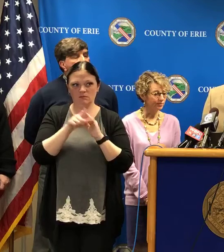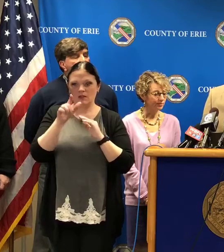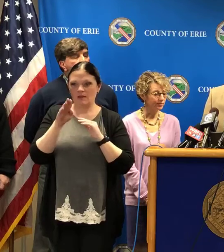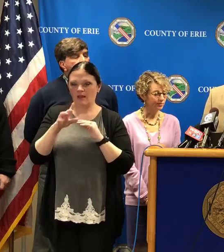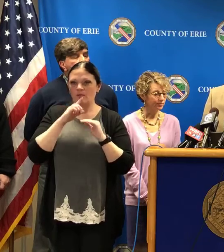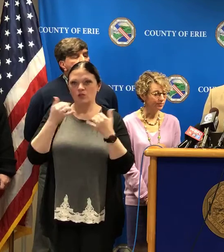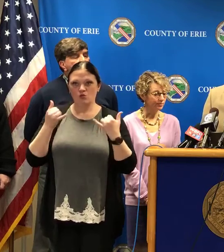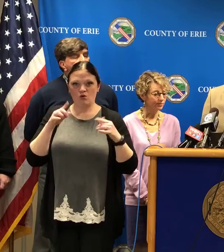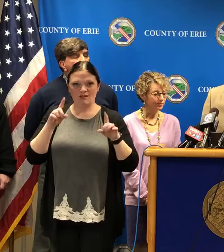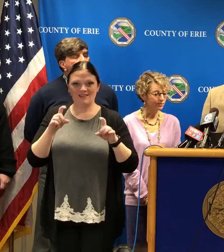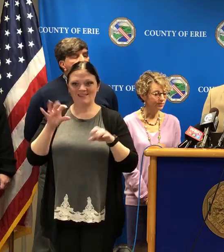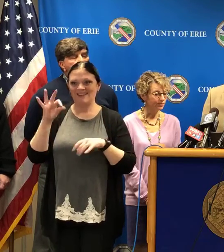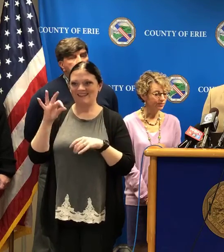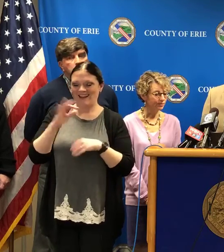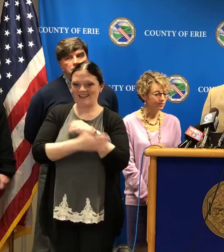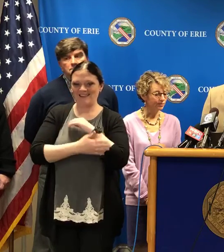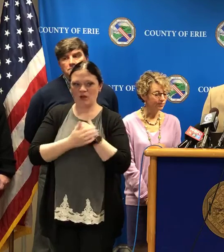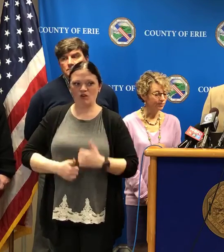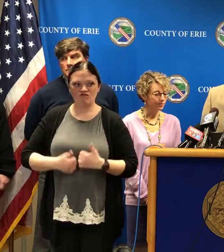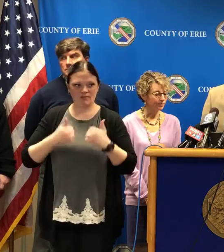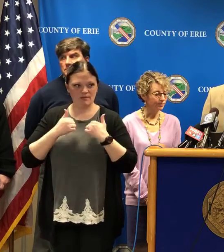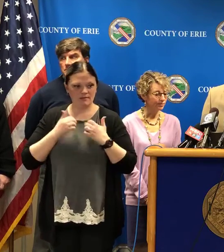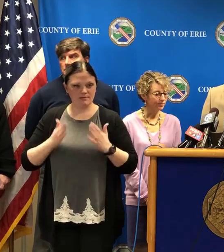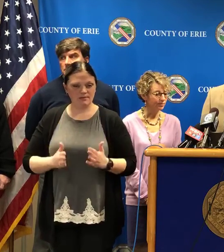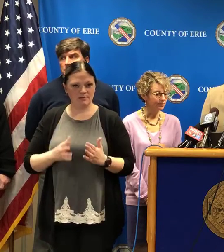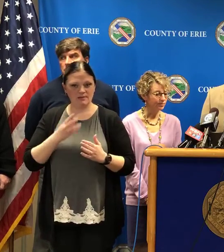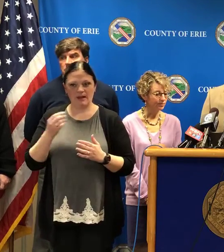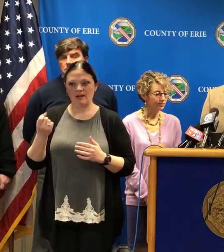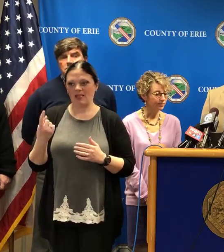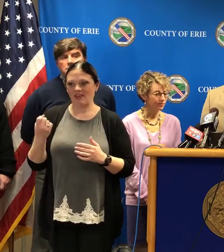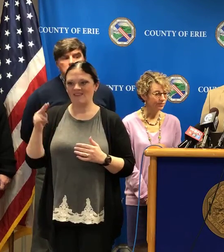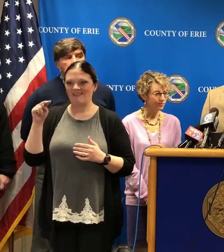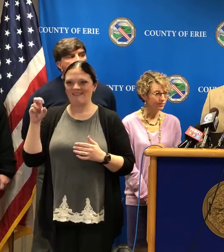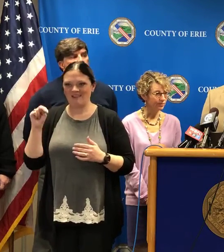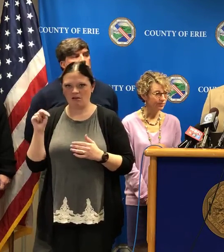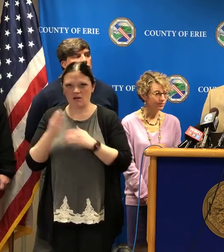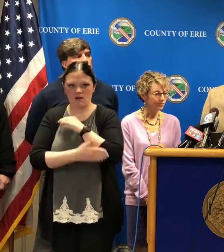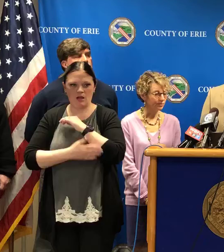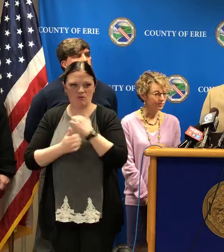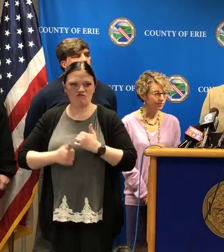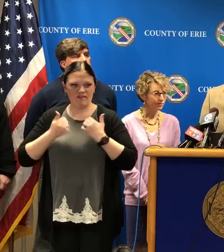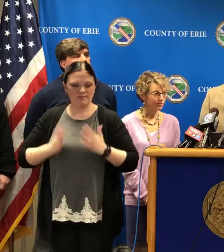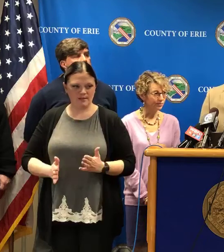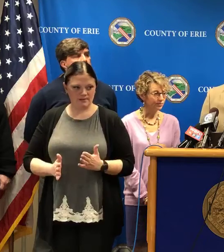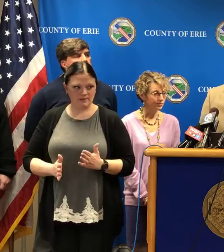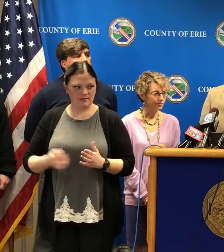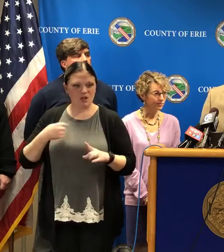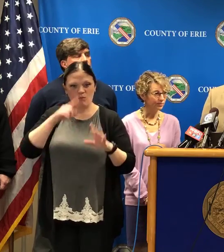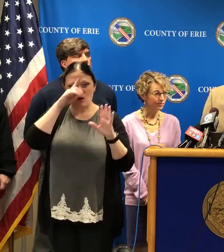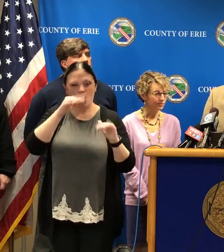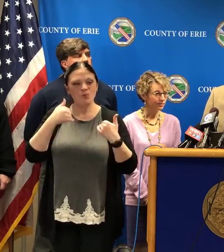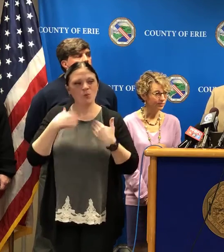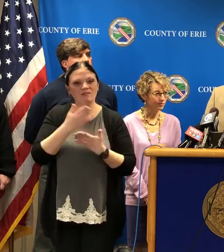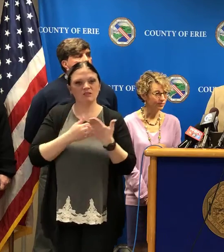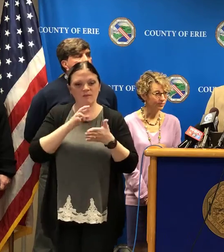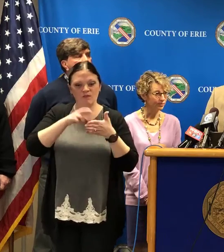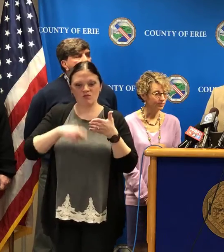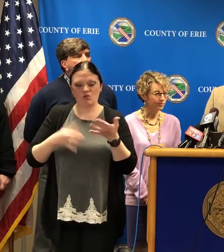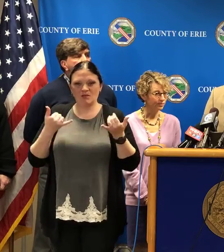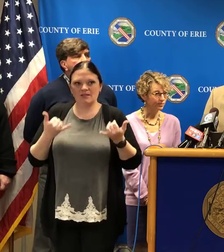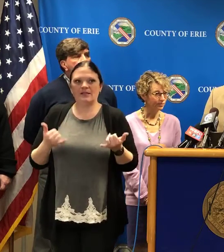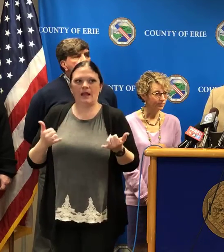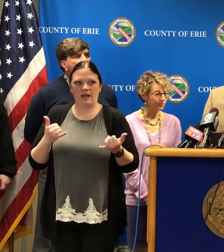currently testing 9 county residents and 11 non-county residents, and we hope to have some of those results